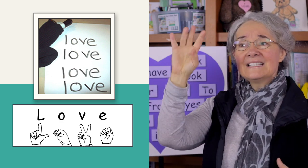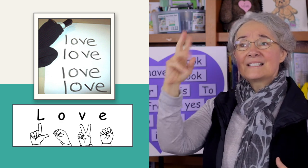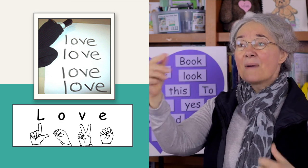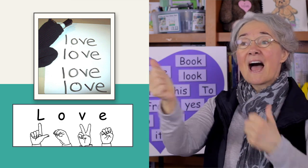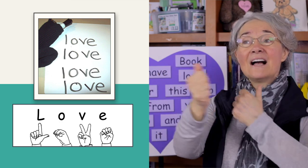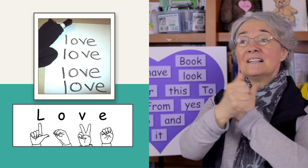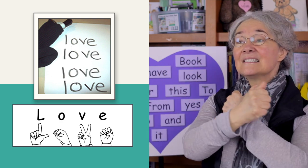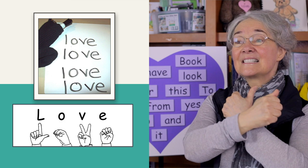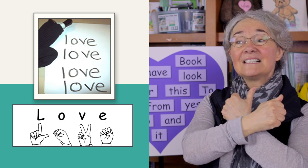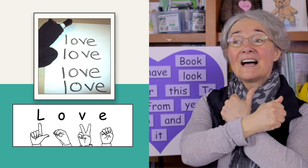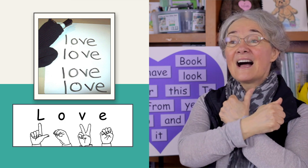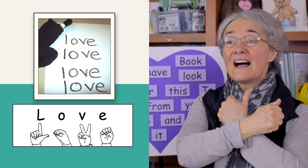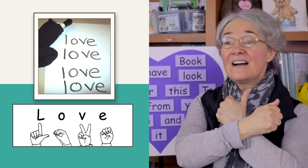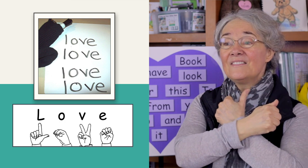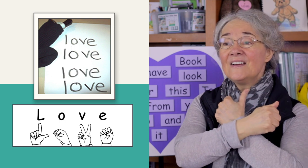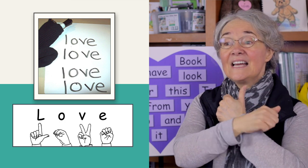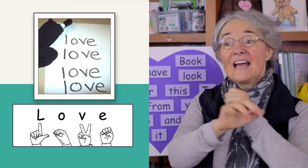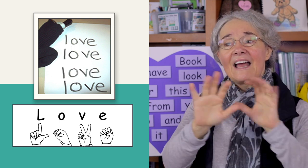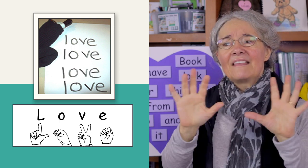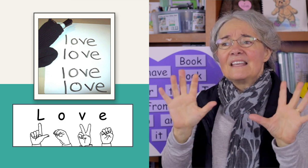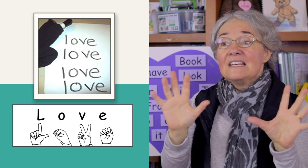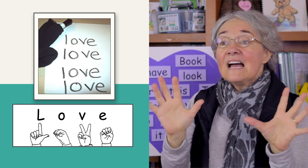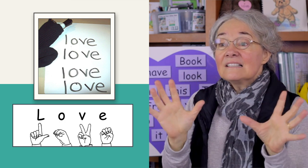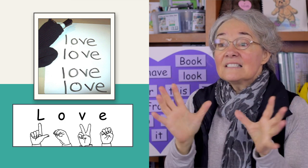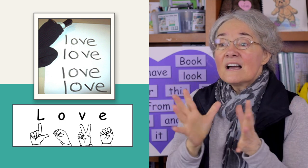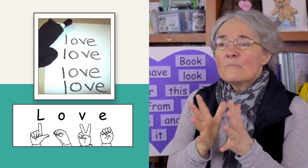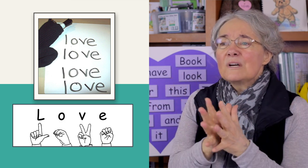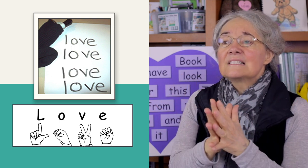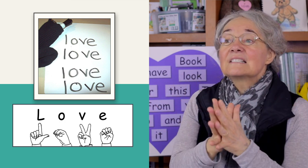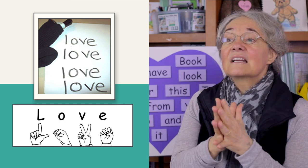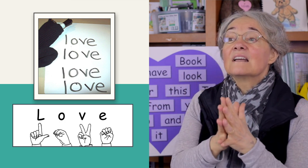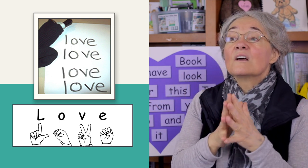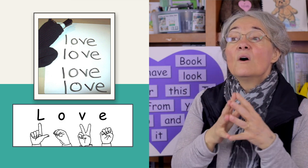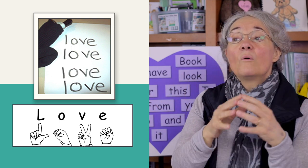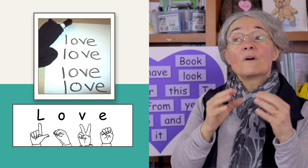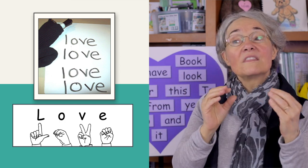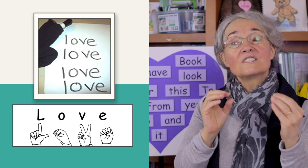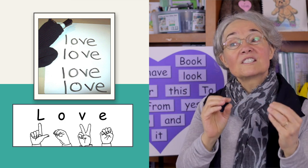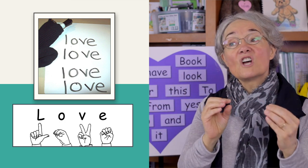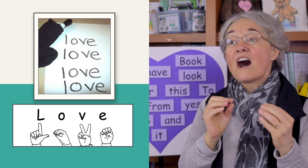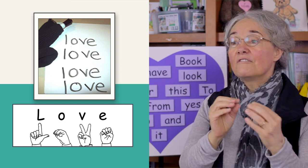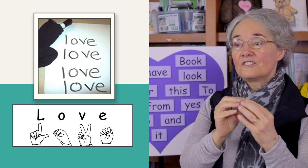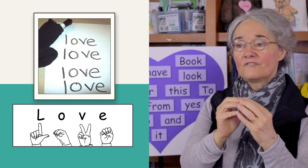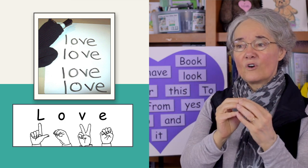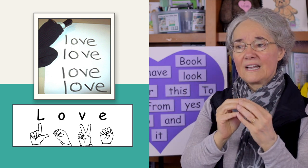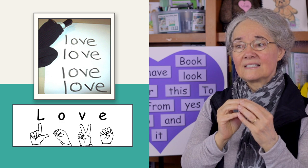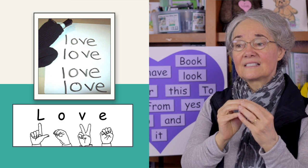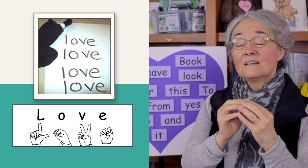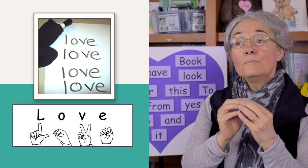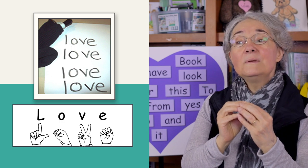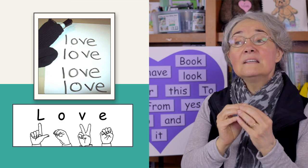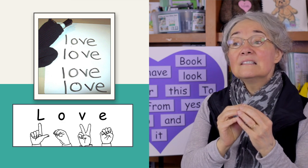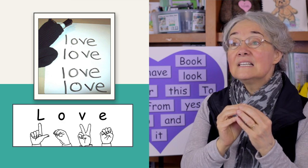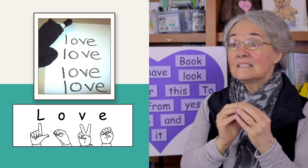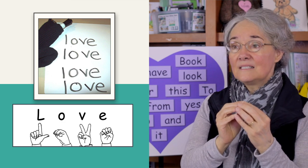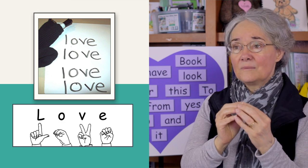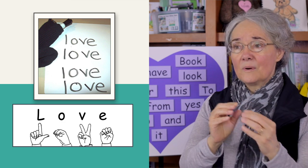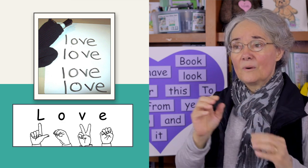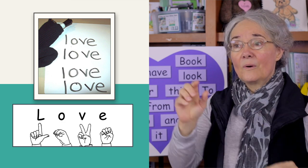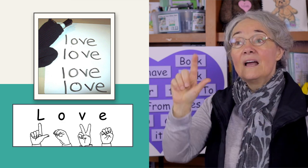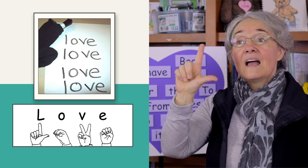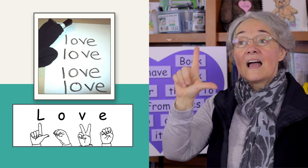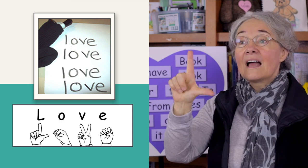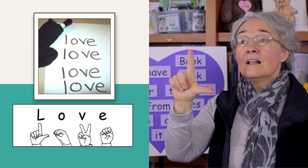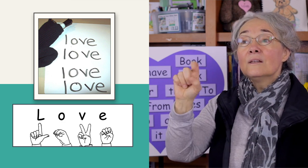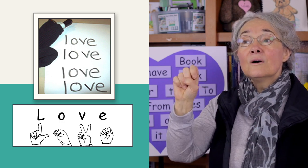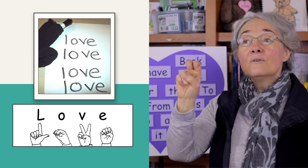L-O-V-E spells love. And the next time we sing it with a soft voice, pianissimo.